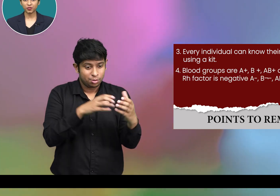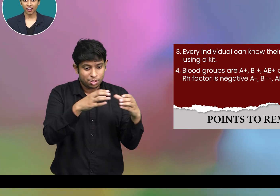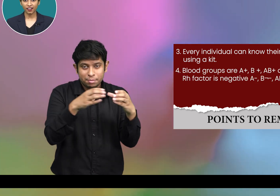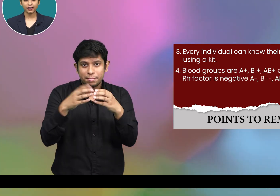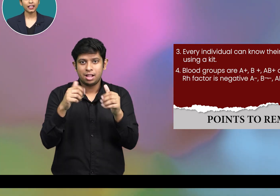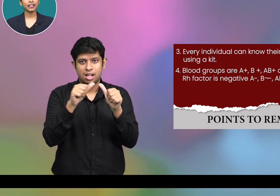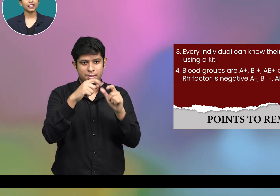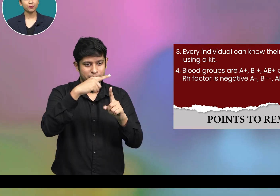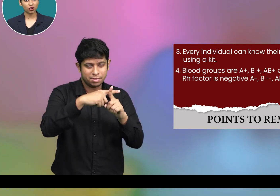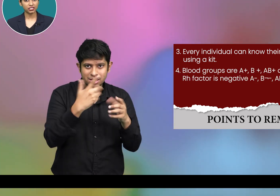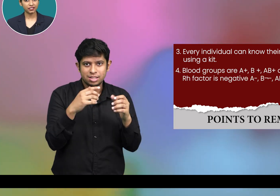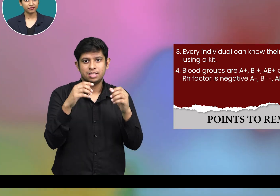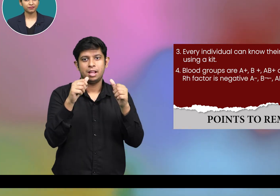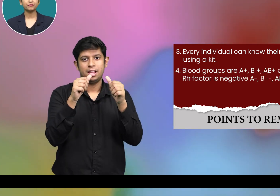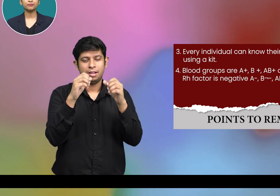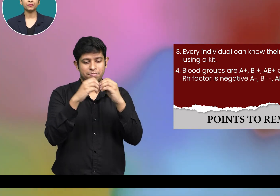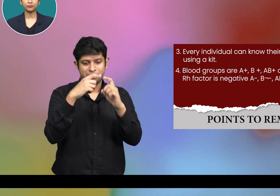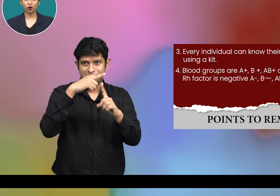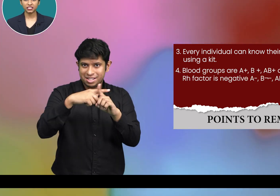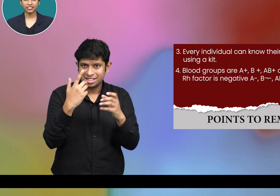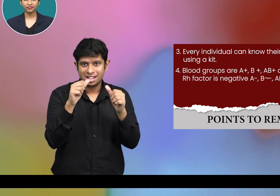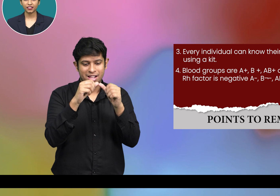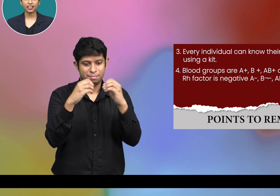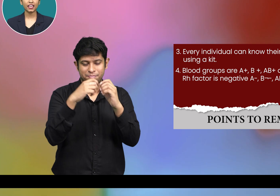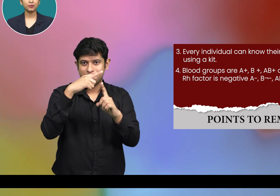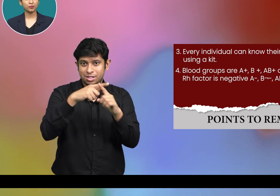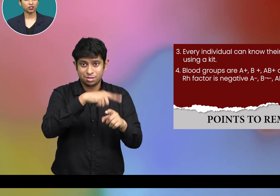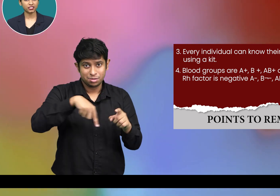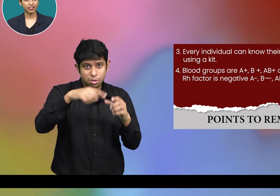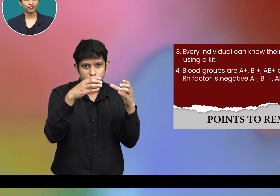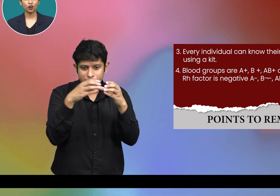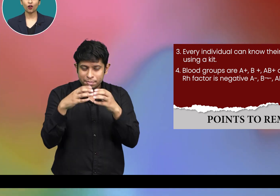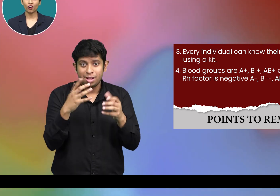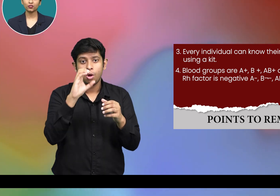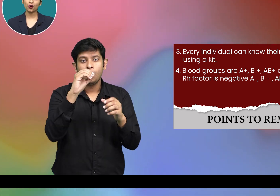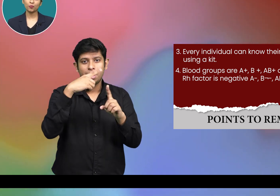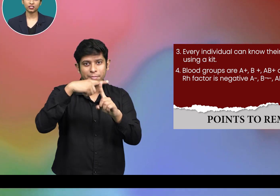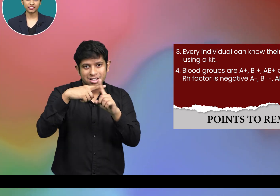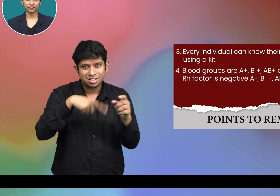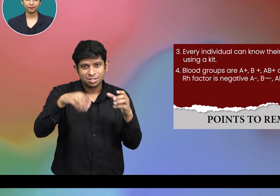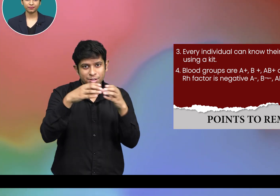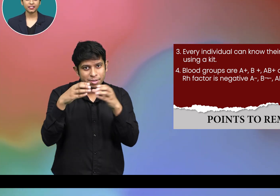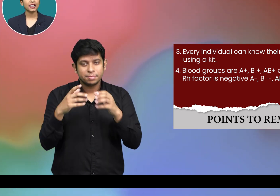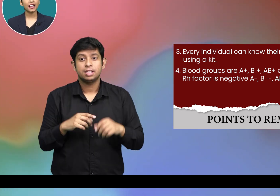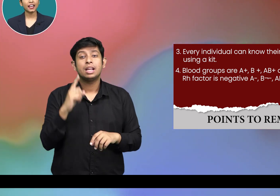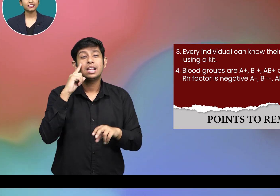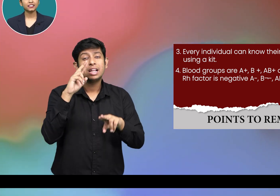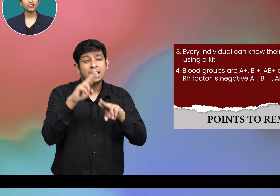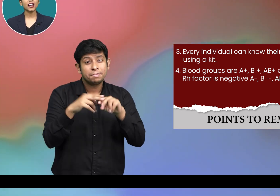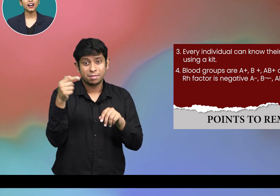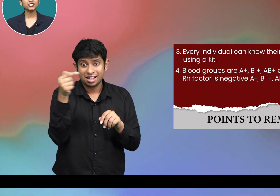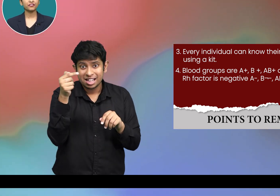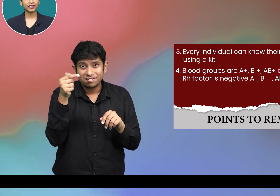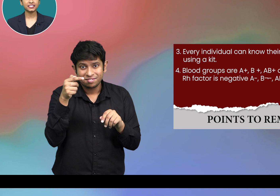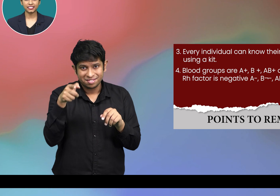Blood groups are A positive, B positive, AB positive or O positive. And